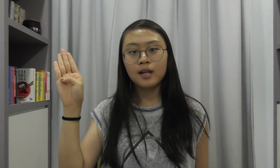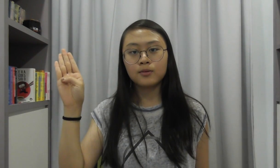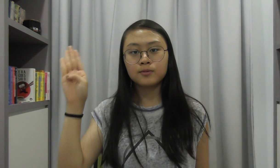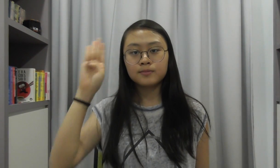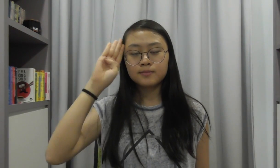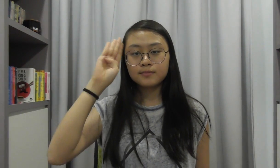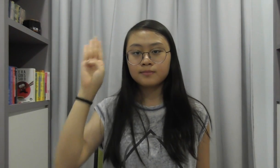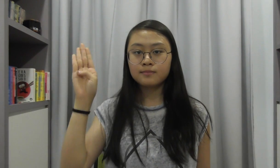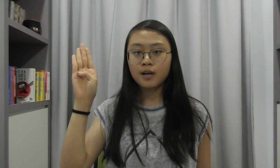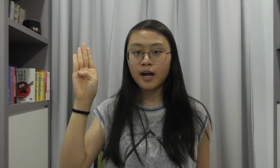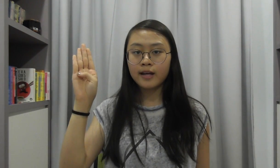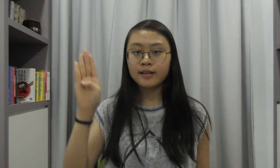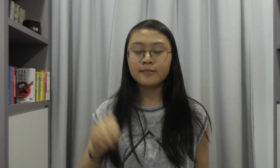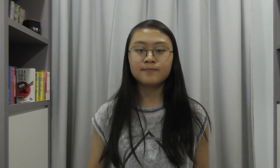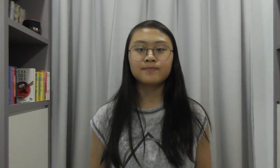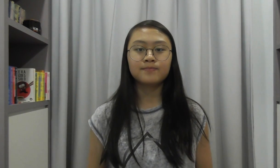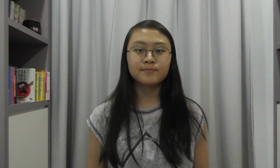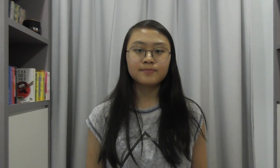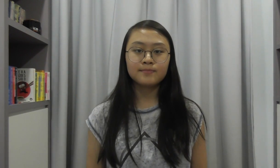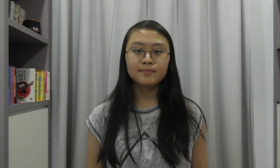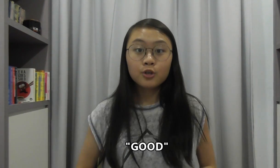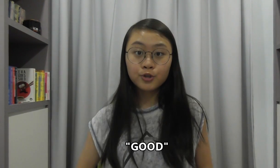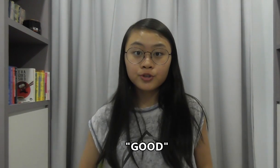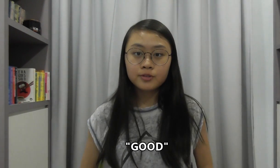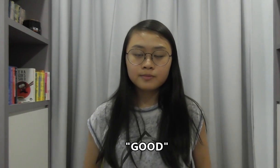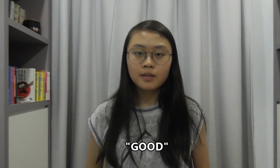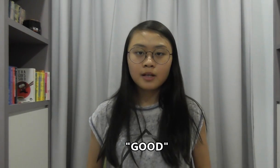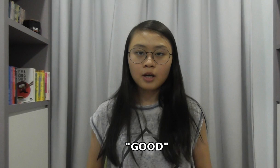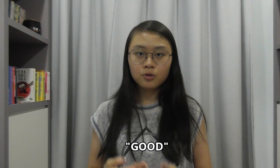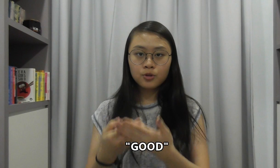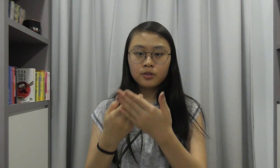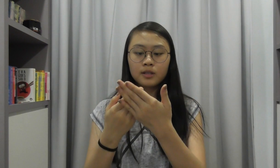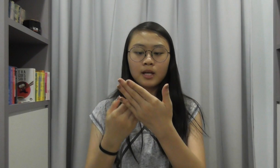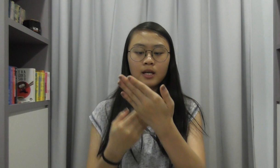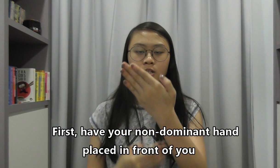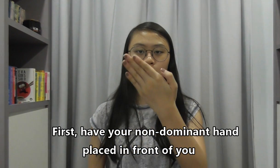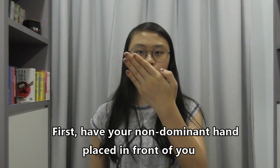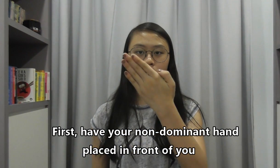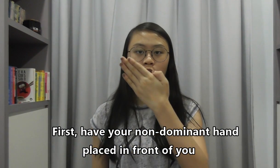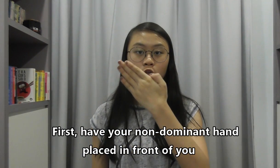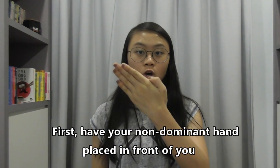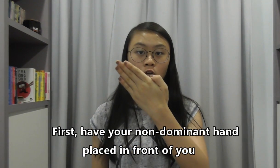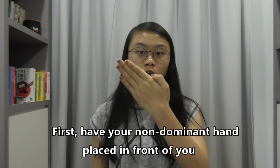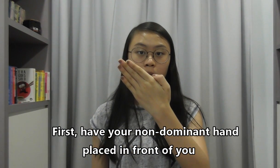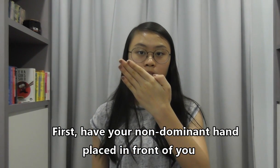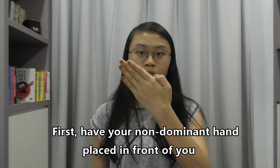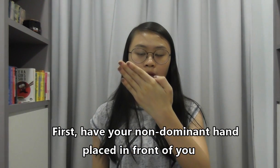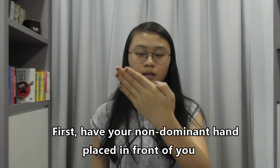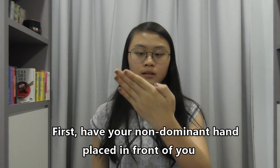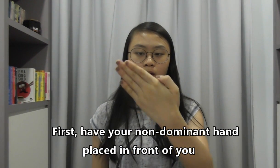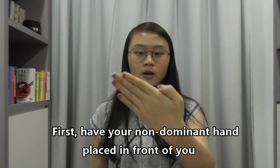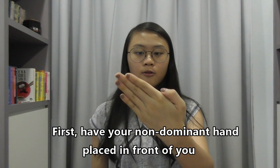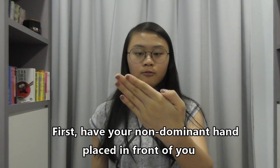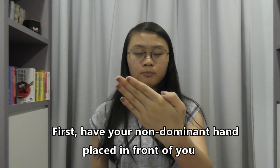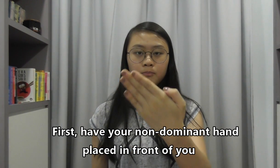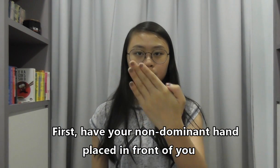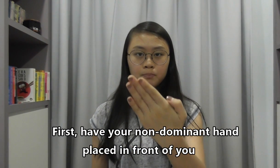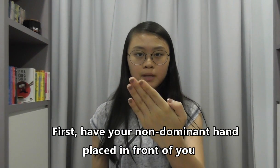hello. Hi. Good. Now good is using your non-dominant hand